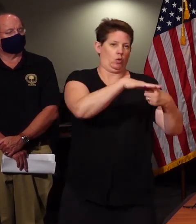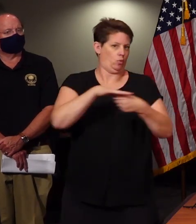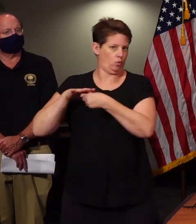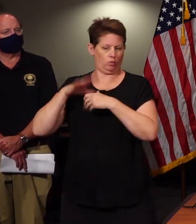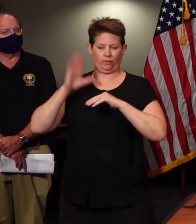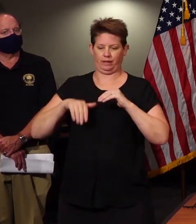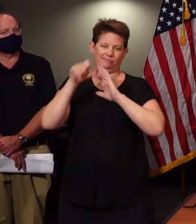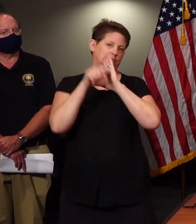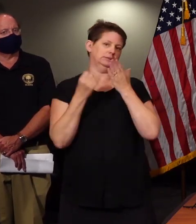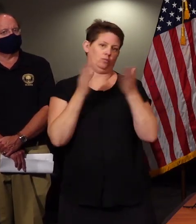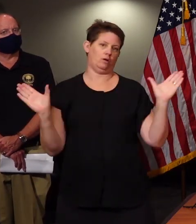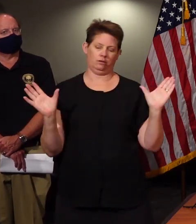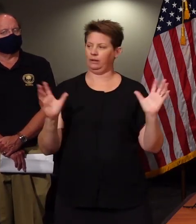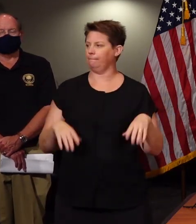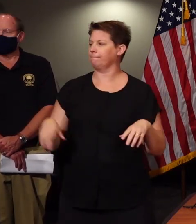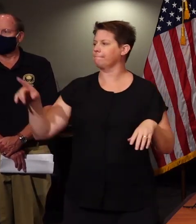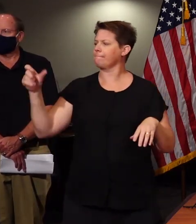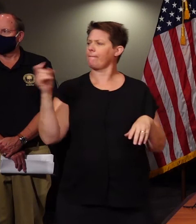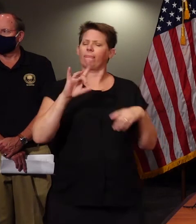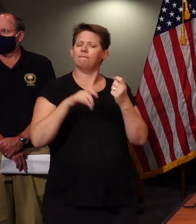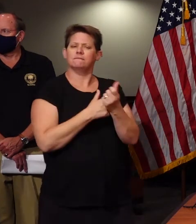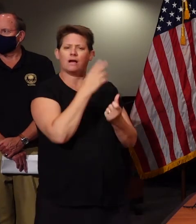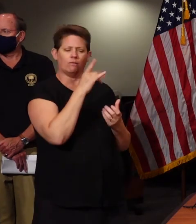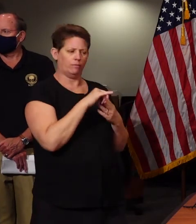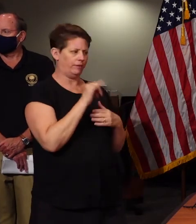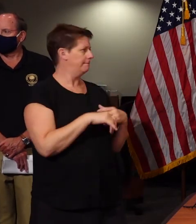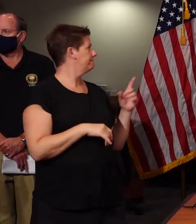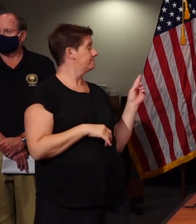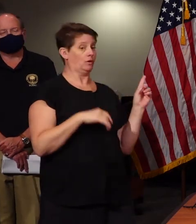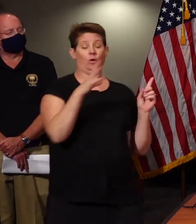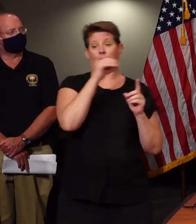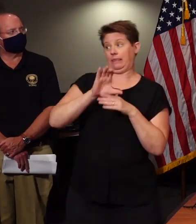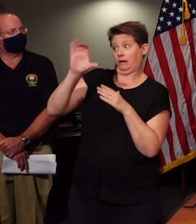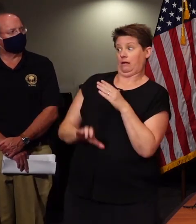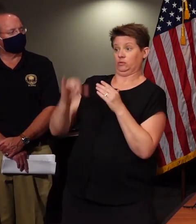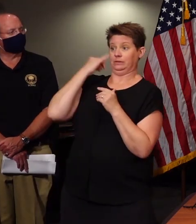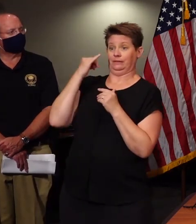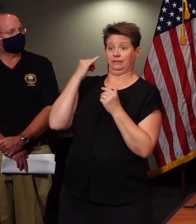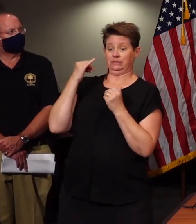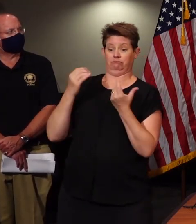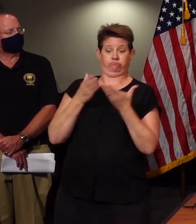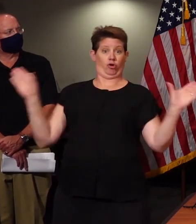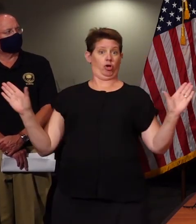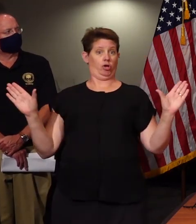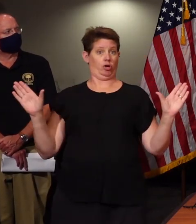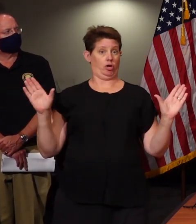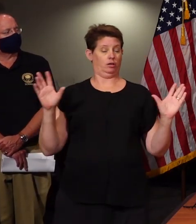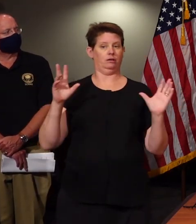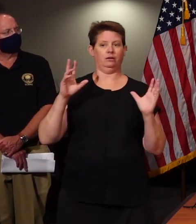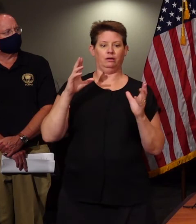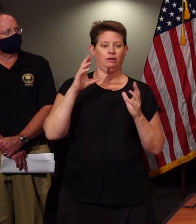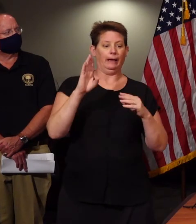than it is at a statewide level. But just to follow on that, and the consequences are, if it's too broad, someone goes out